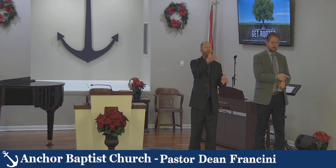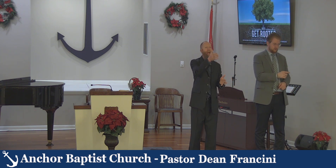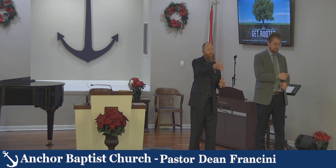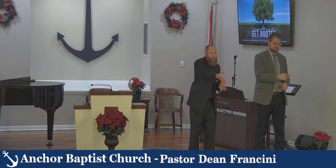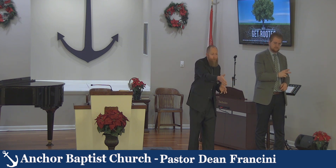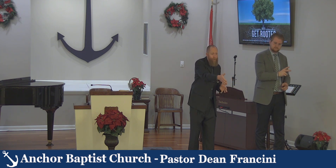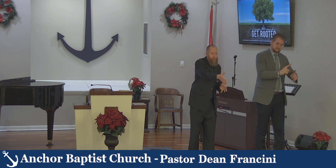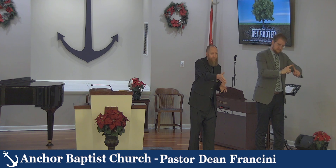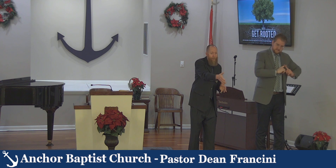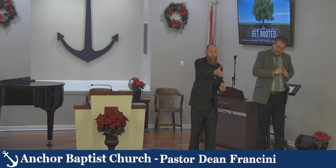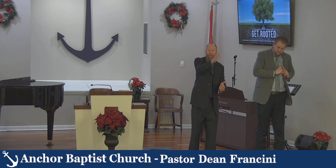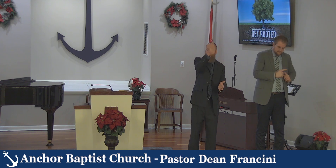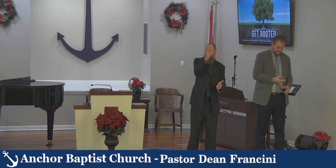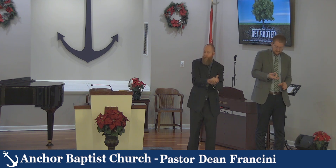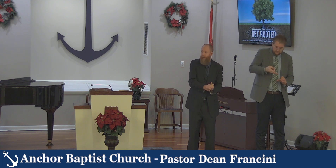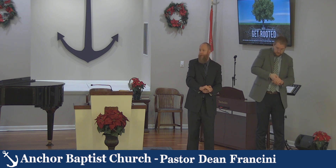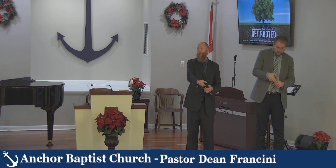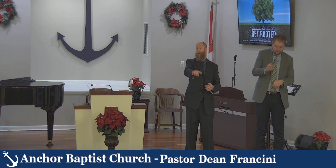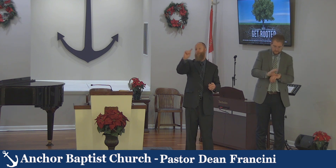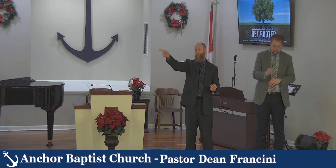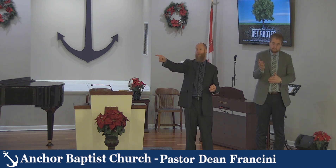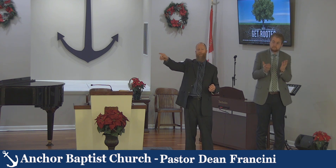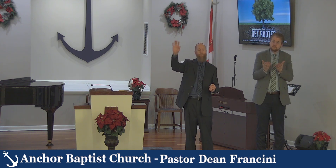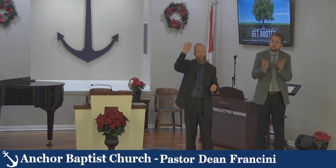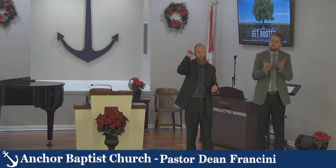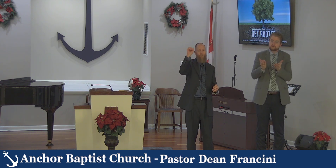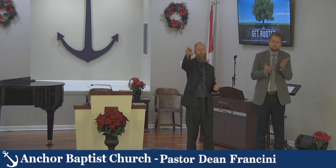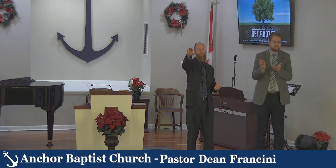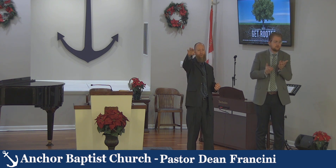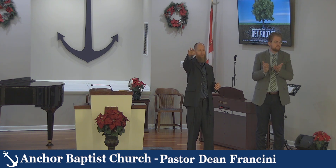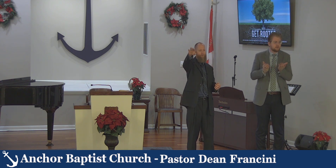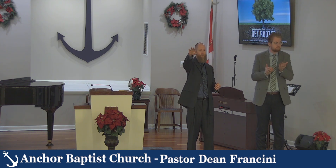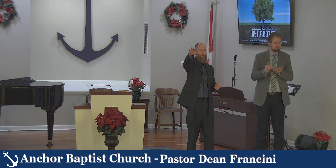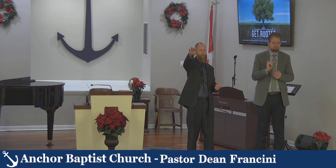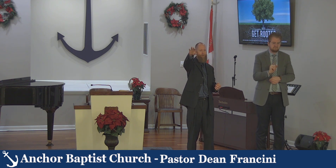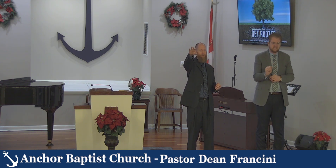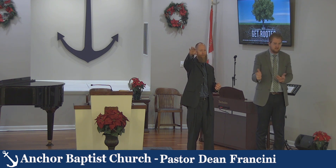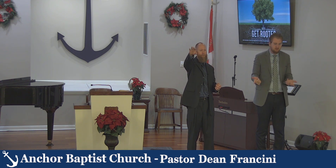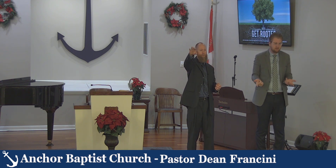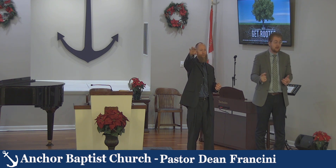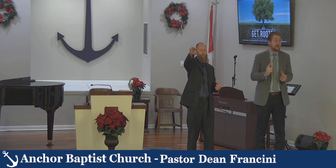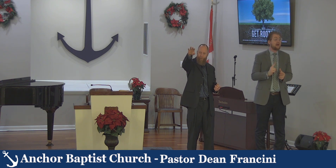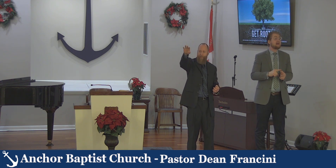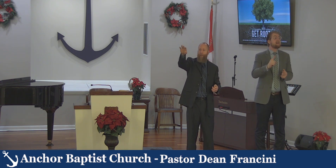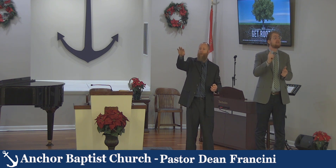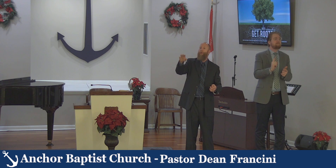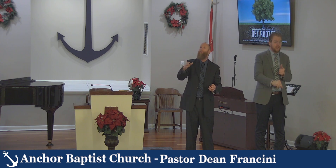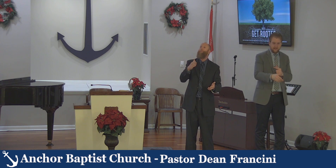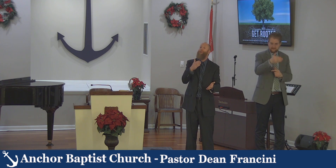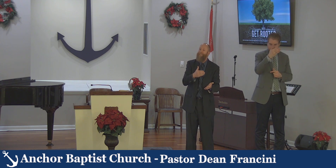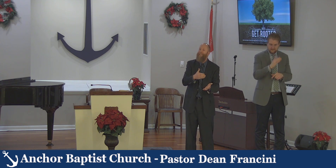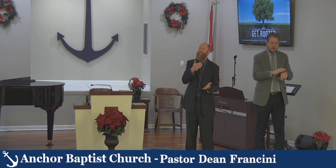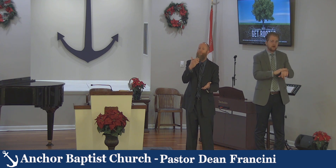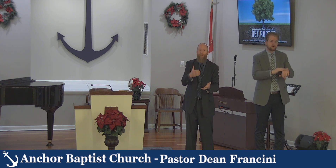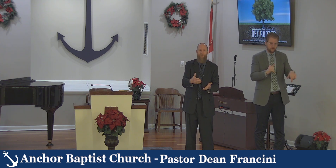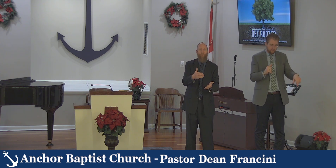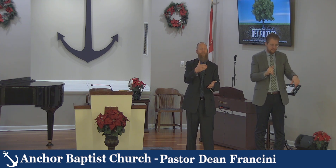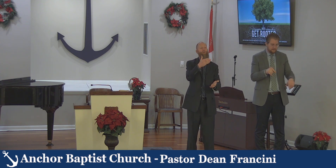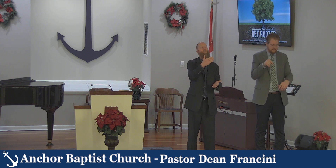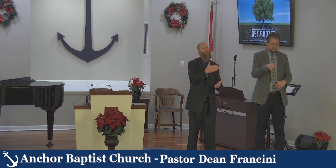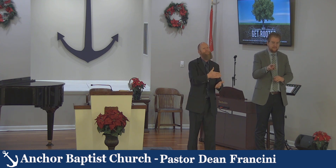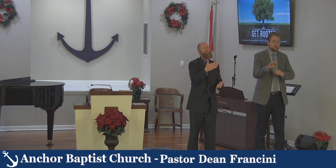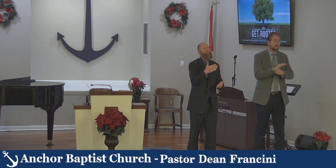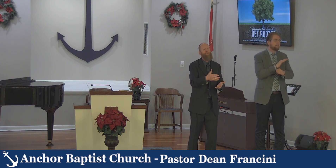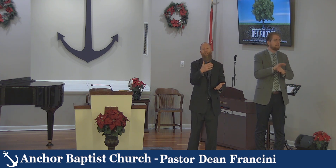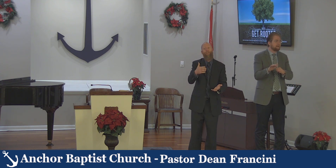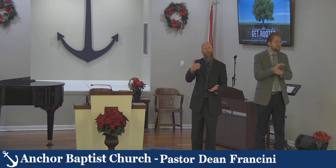life at the church. What happened? God said, hey, I'm separating you two and sending you on this missionary journey. You with me? They were busy ministering. They